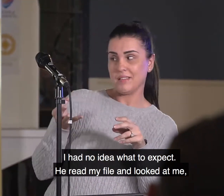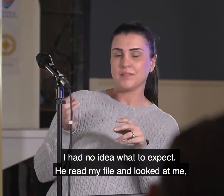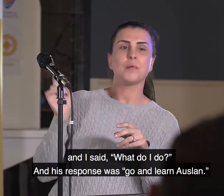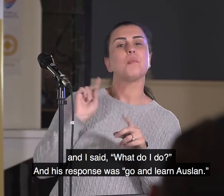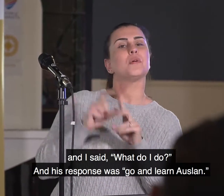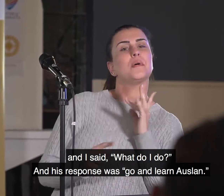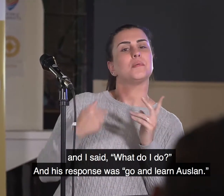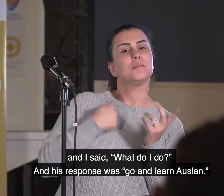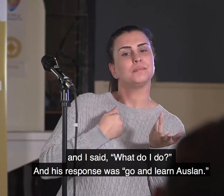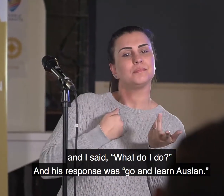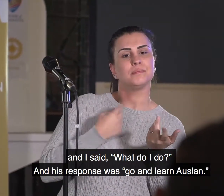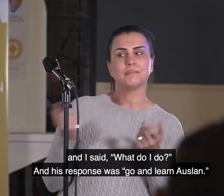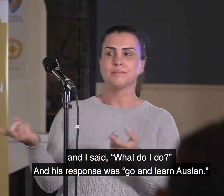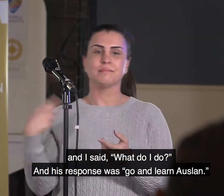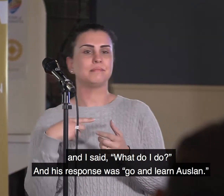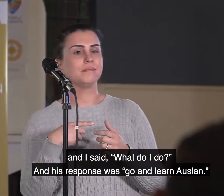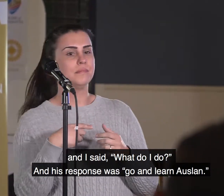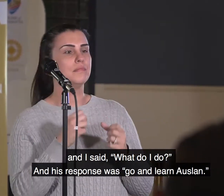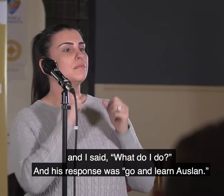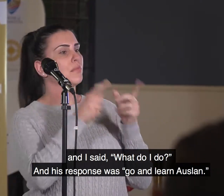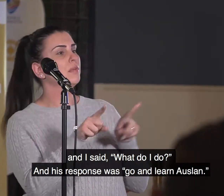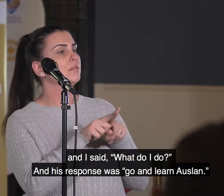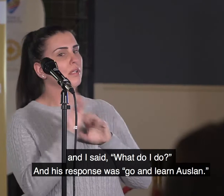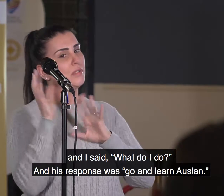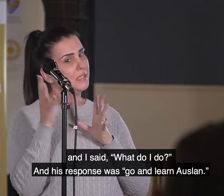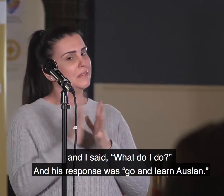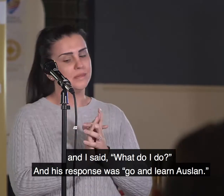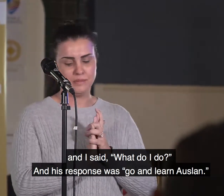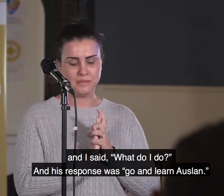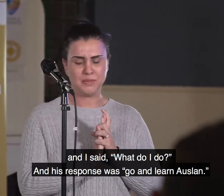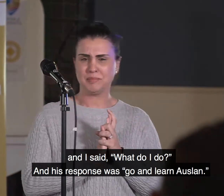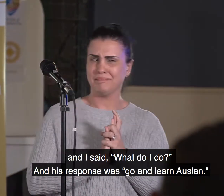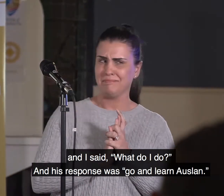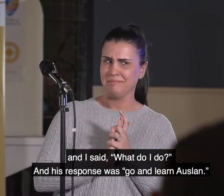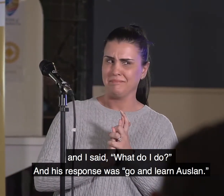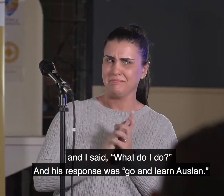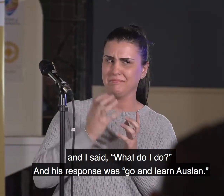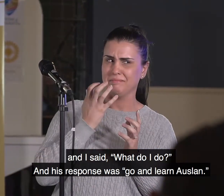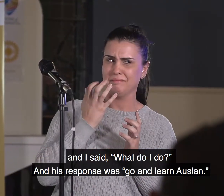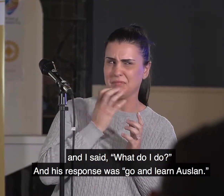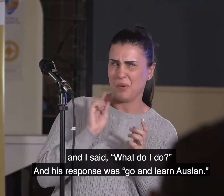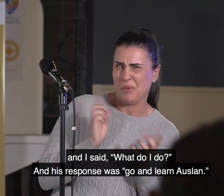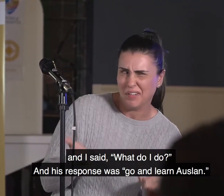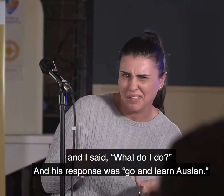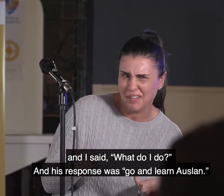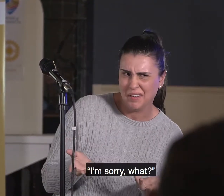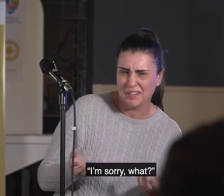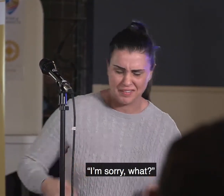and I said, "What do I do?" And his response was, "Go and learn Auslan." I'm sorry,